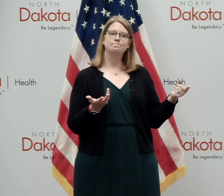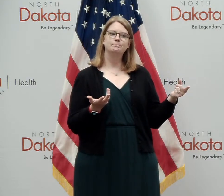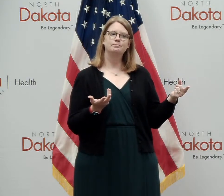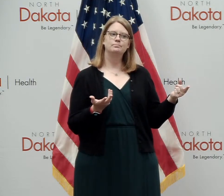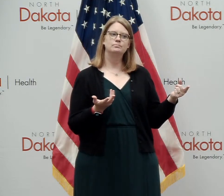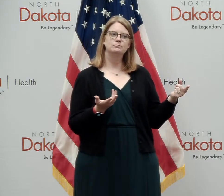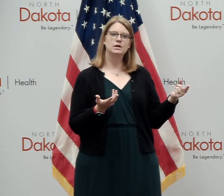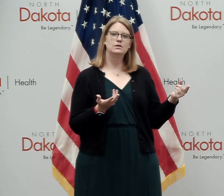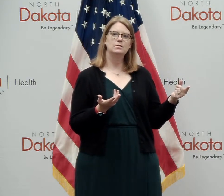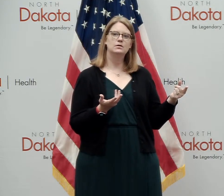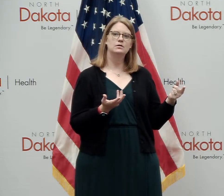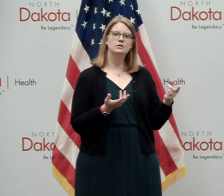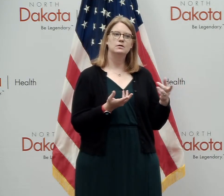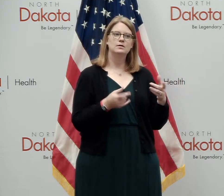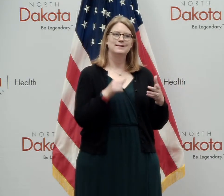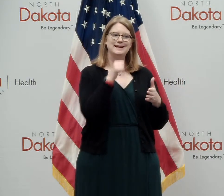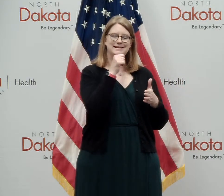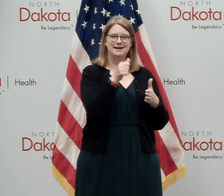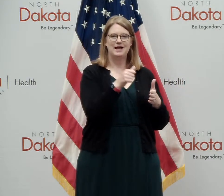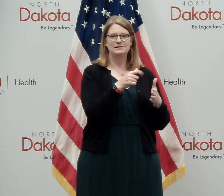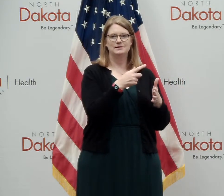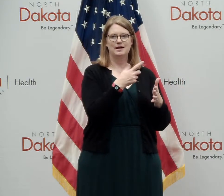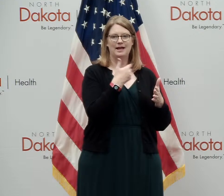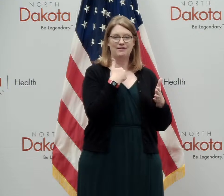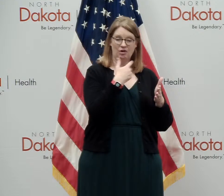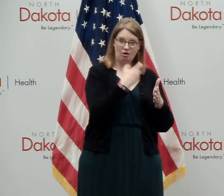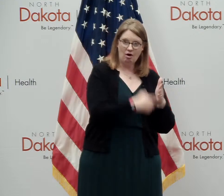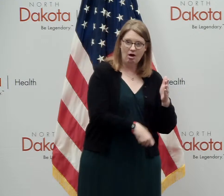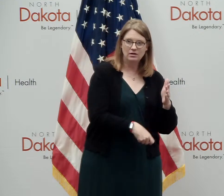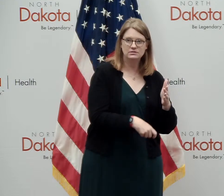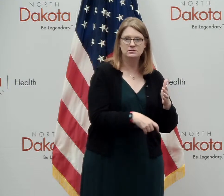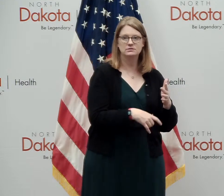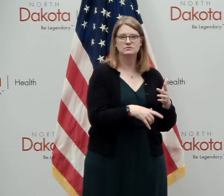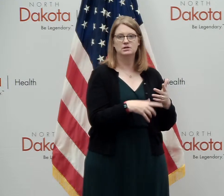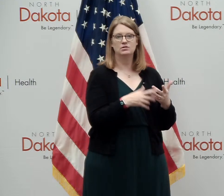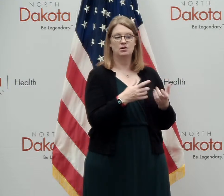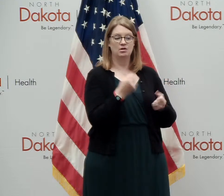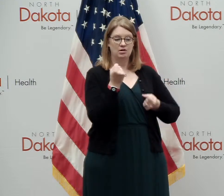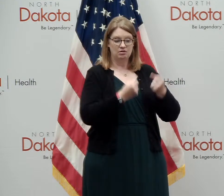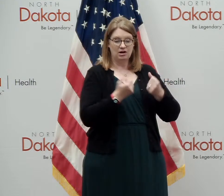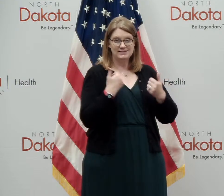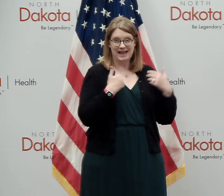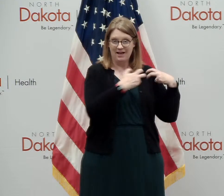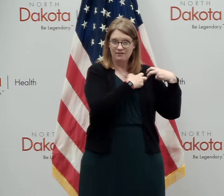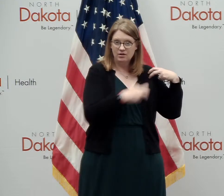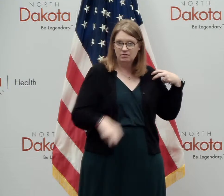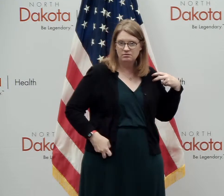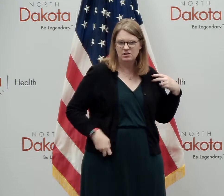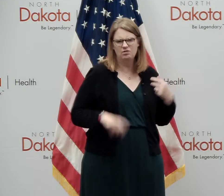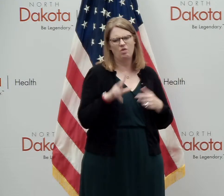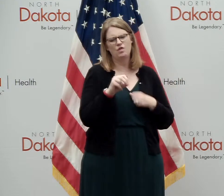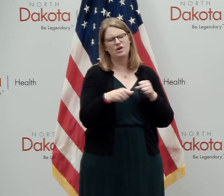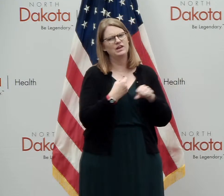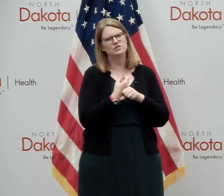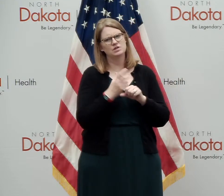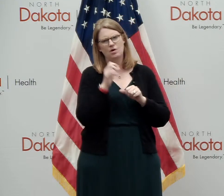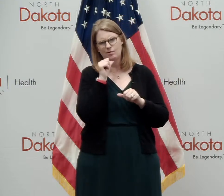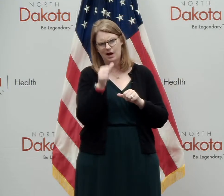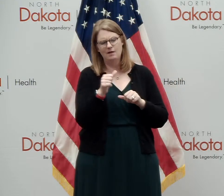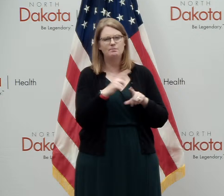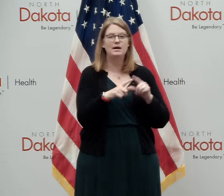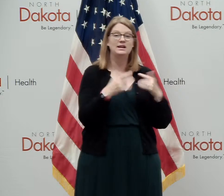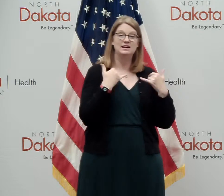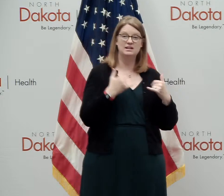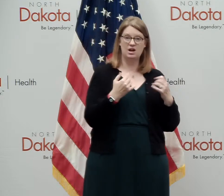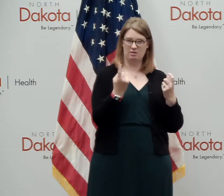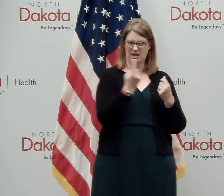not have any cost on the individual? Cars all come equipped with seat belts. They didn't 30 years ago. I mean, now they all have seat